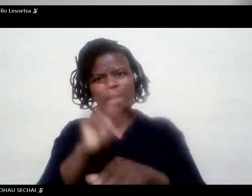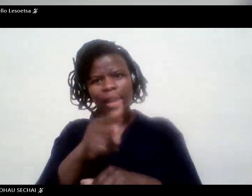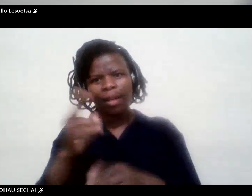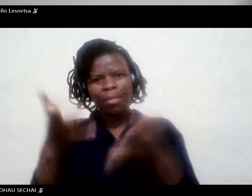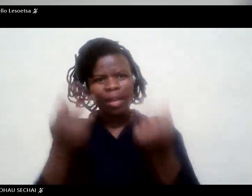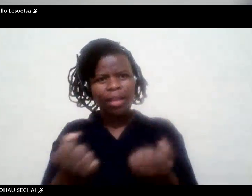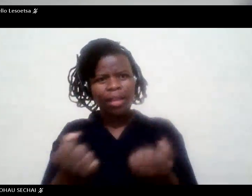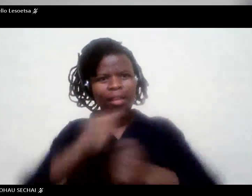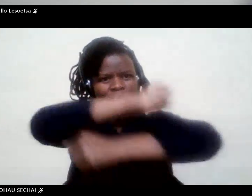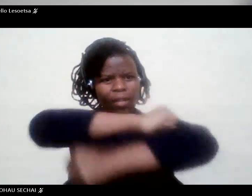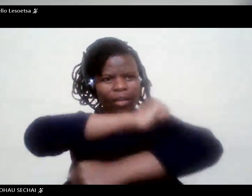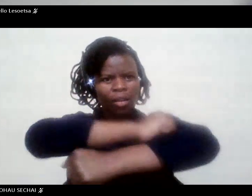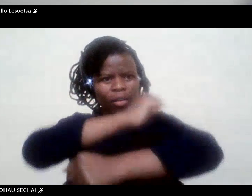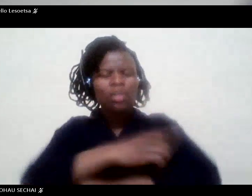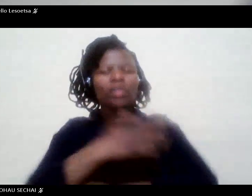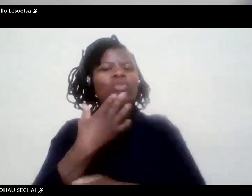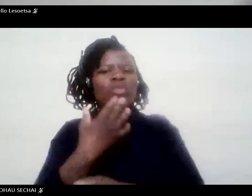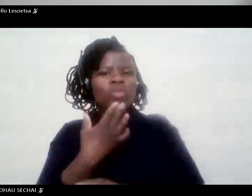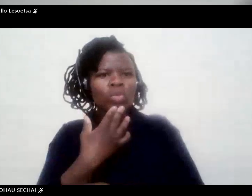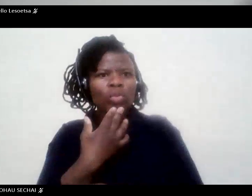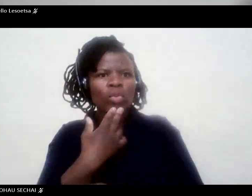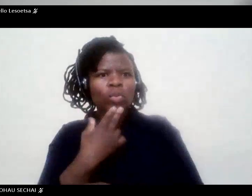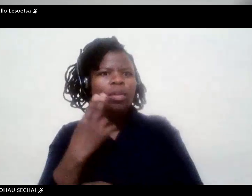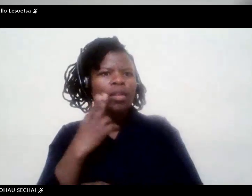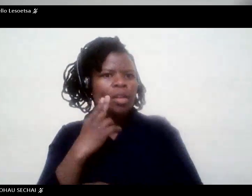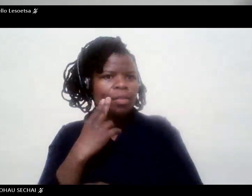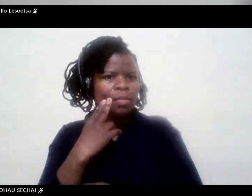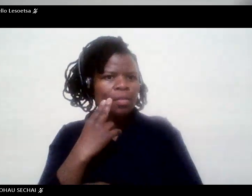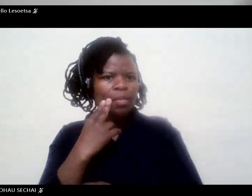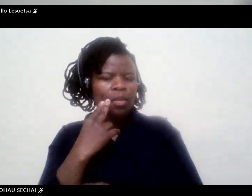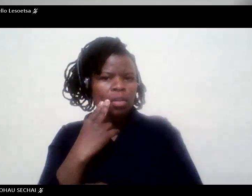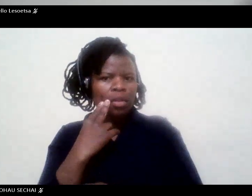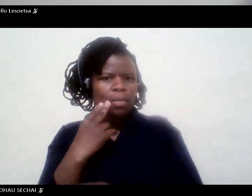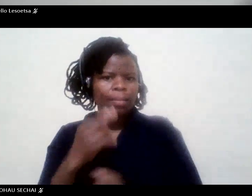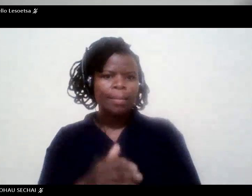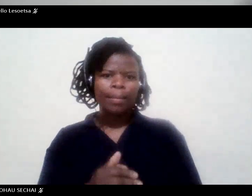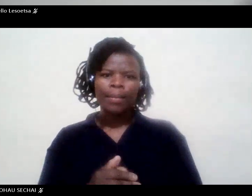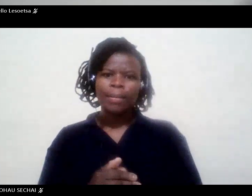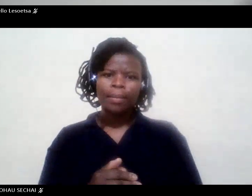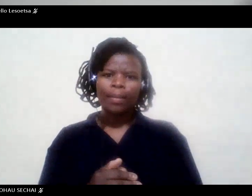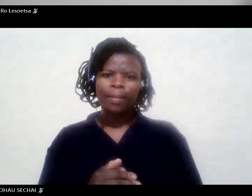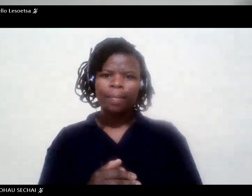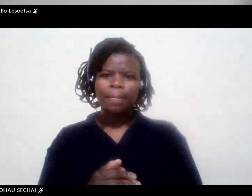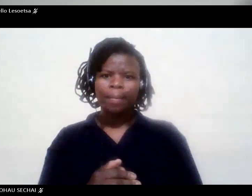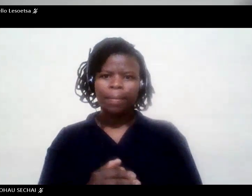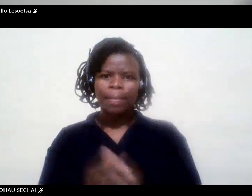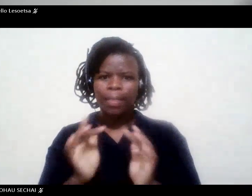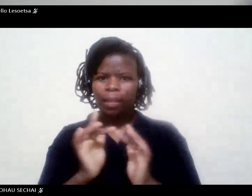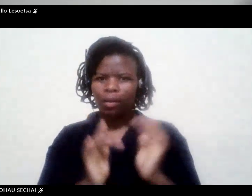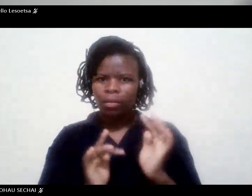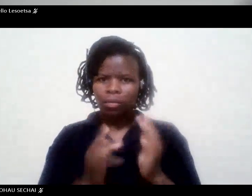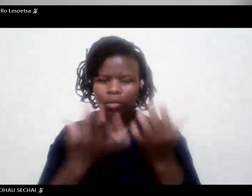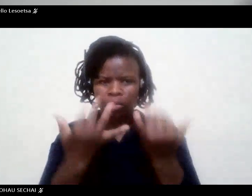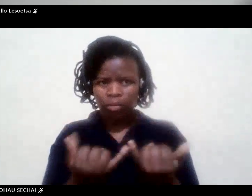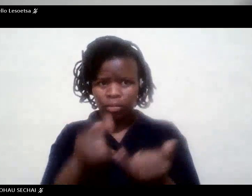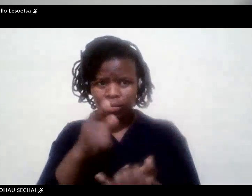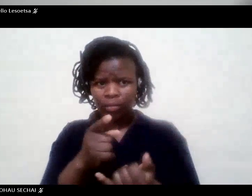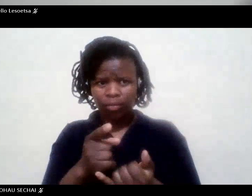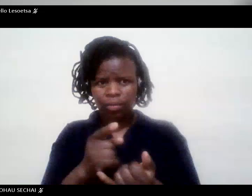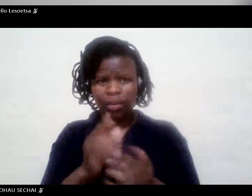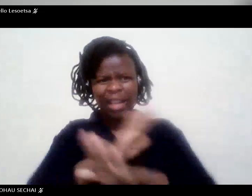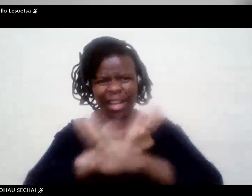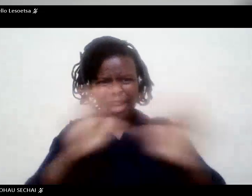school, but are they achieving the same objective that non-disabled learners are achieving? So when you think